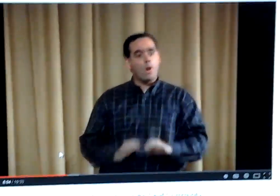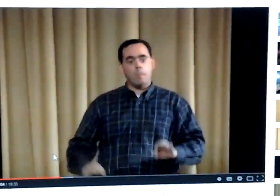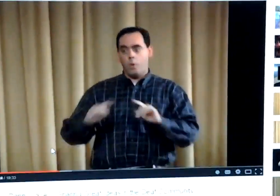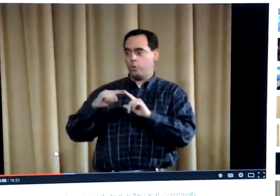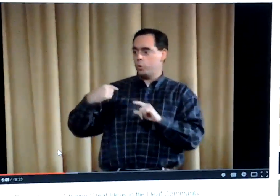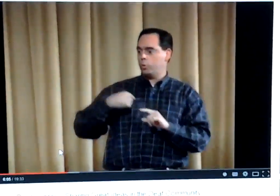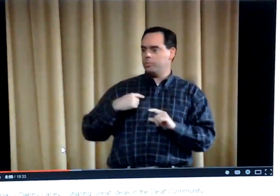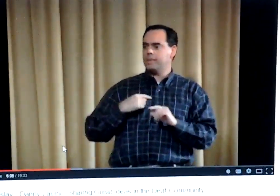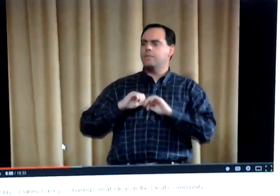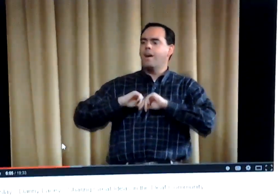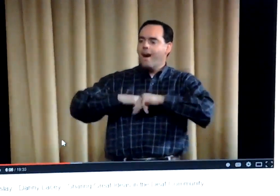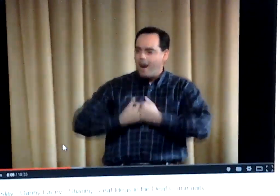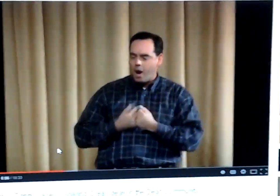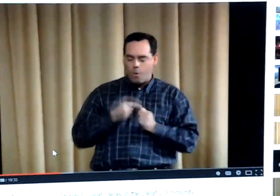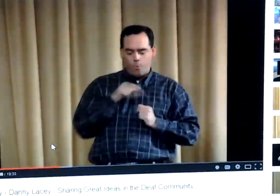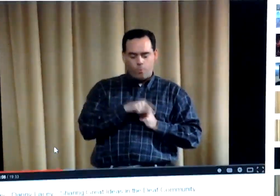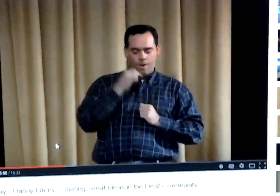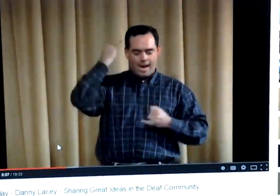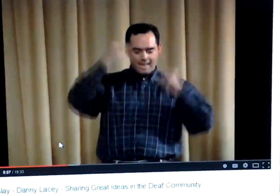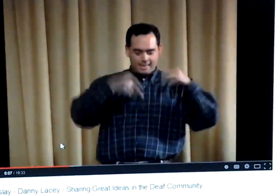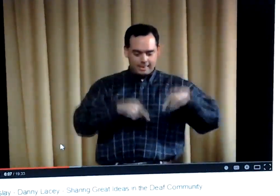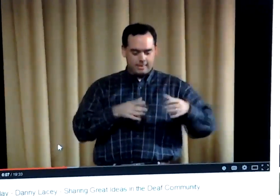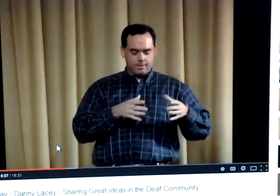When what's more important for me,